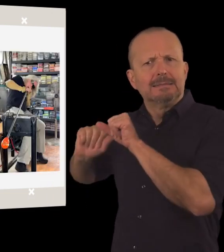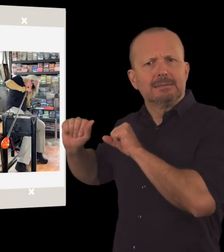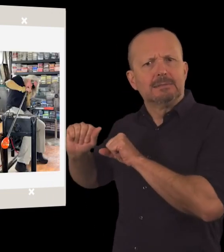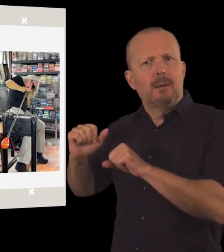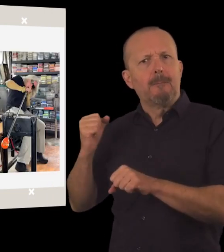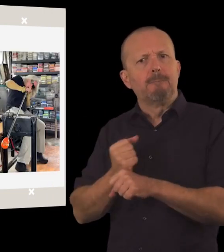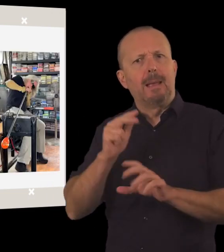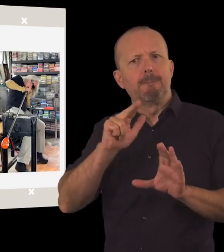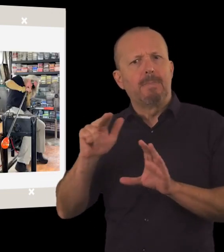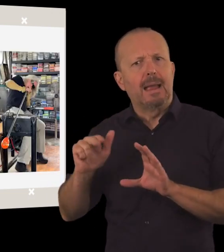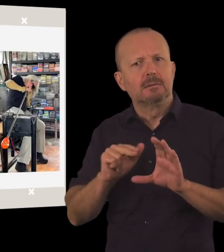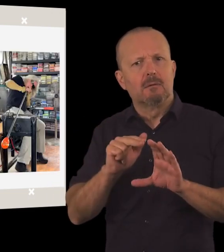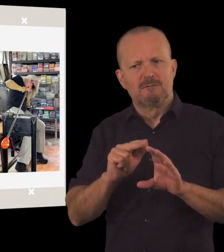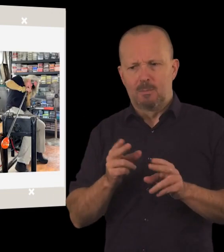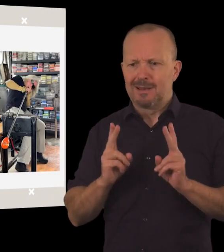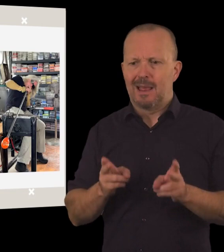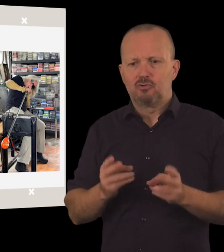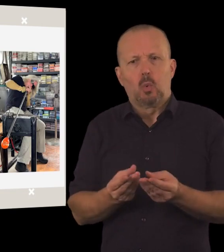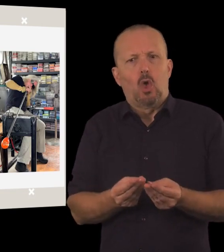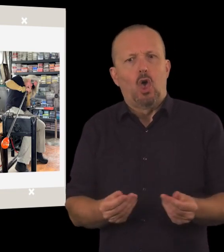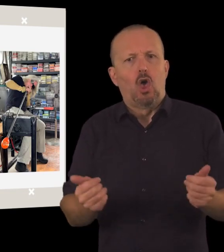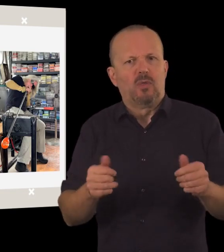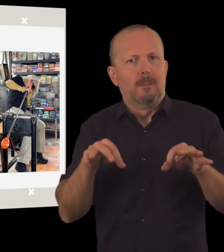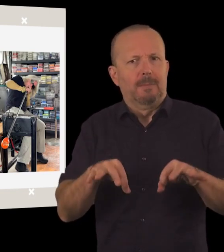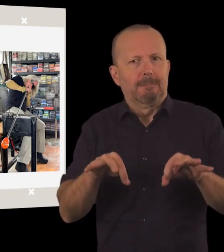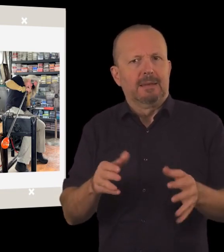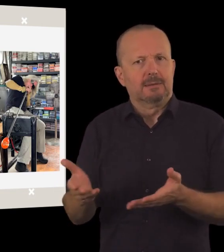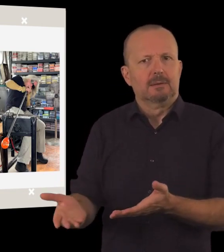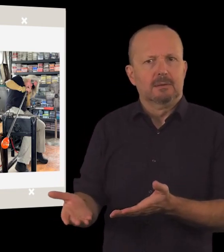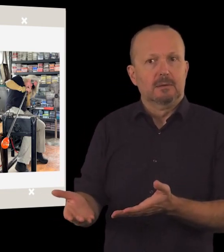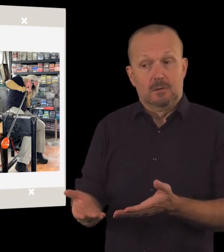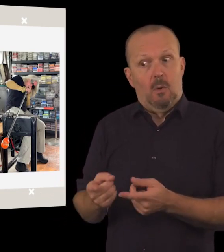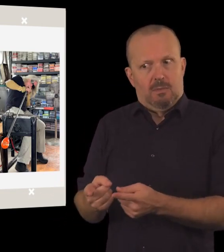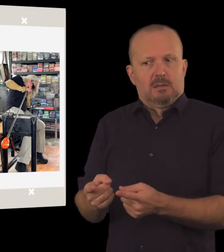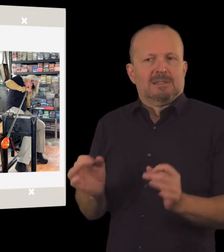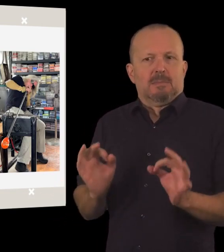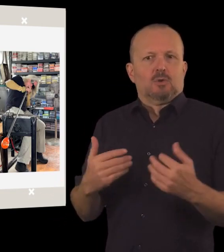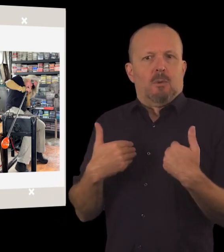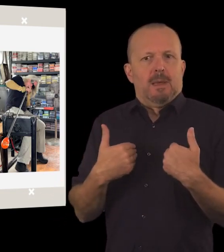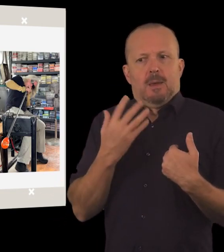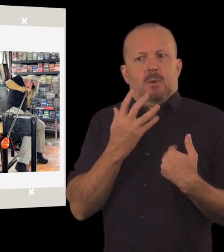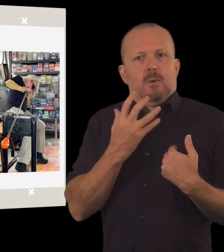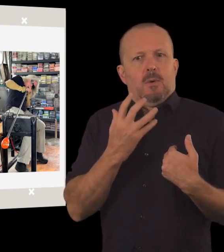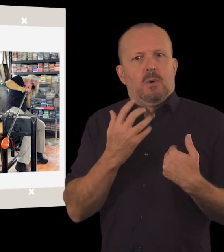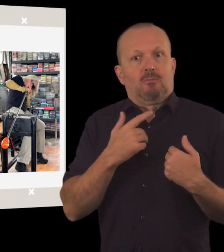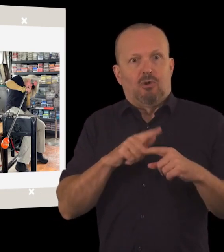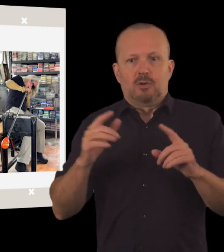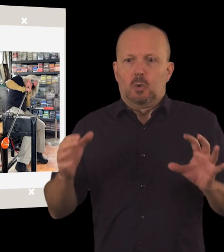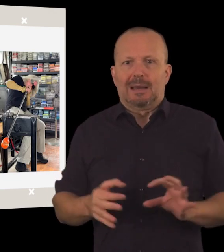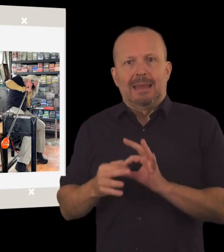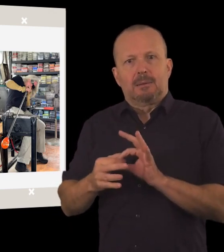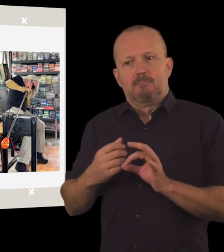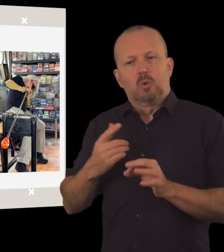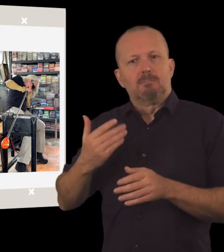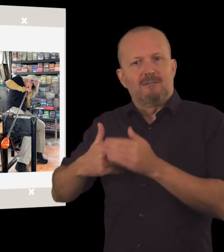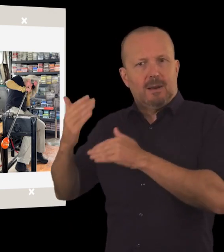So another colleague has recently been at a creative fibre workshop, an international glass conference, and was also mentored in a